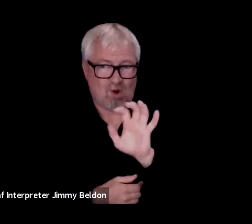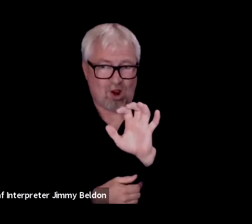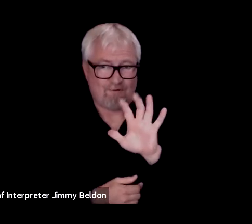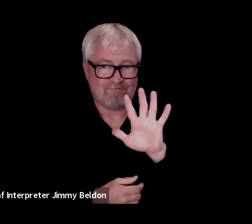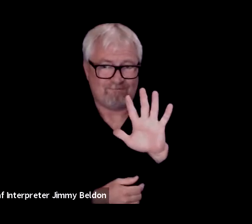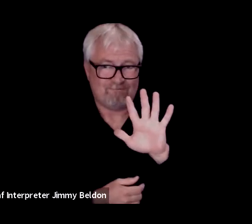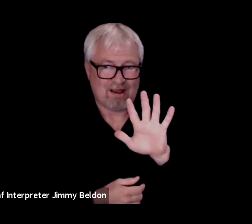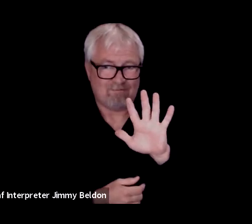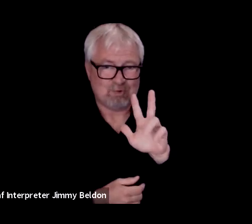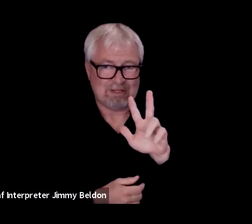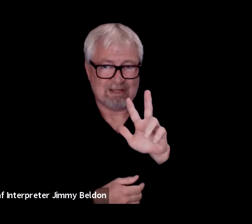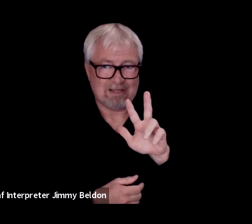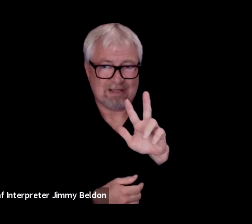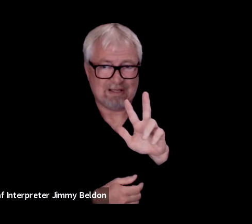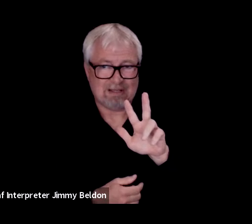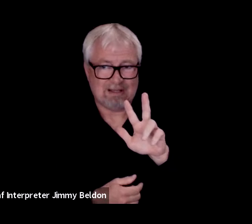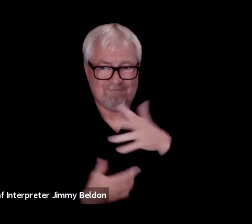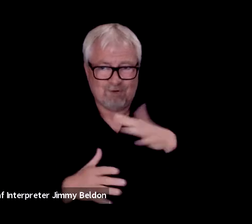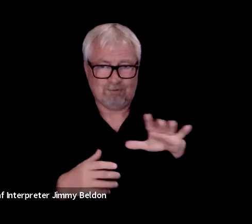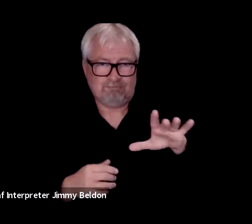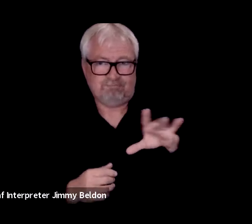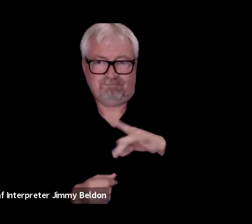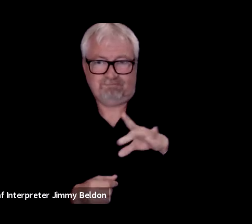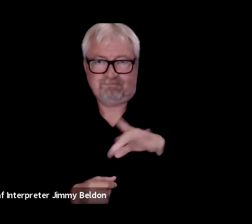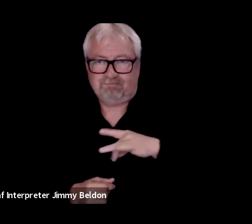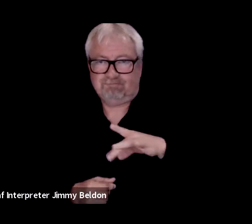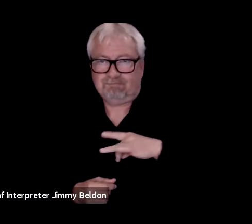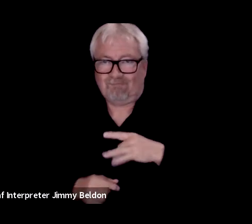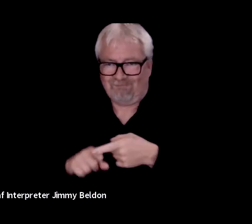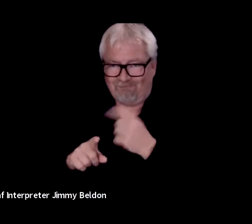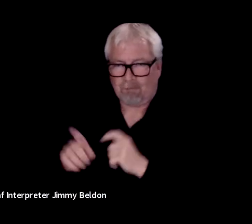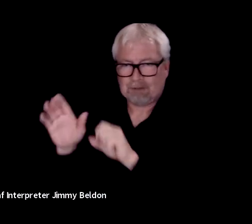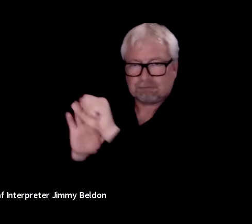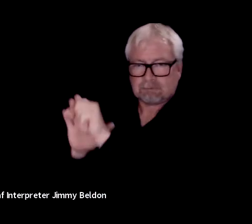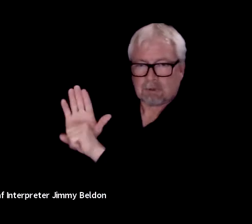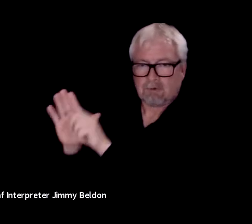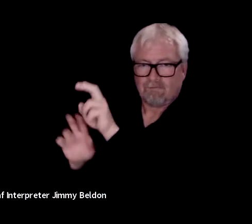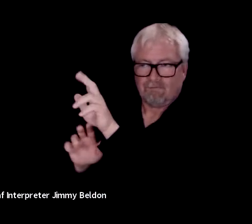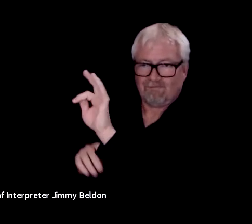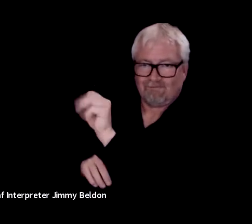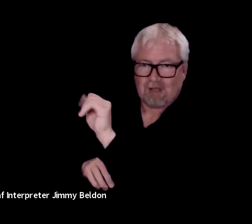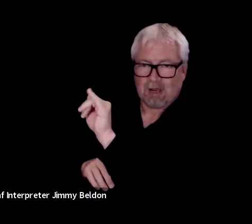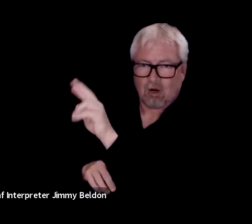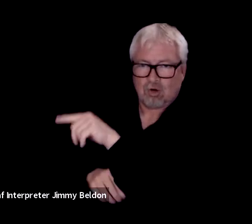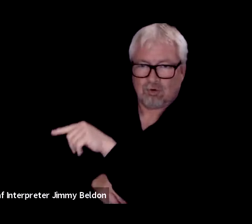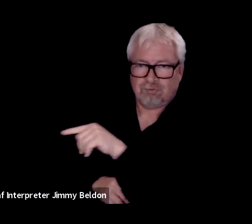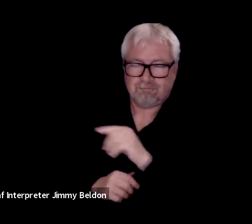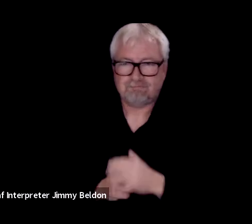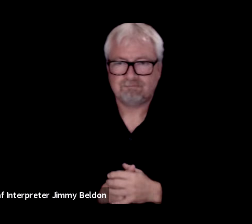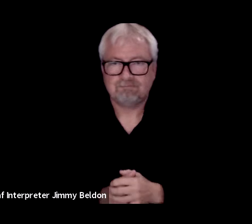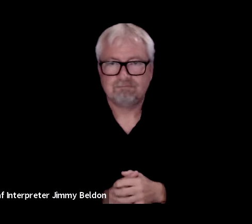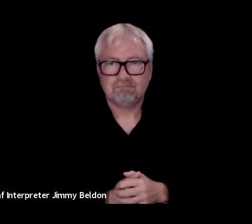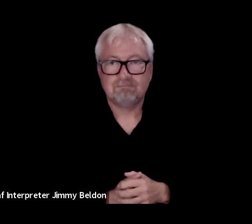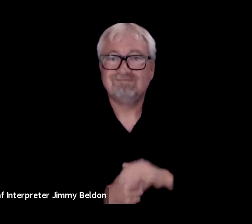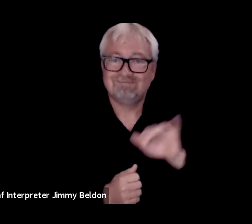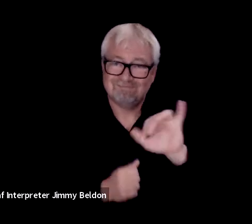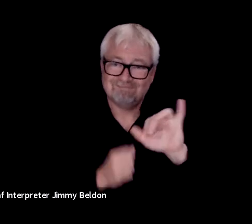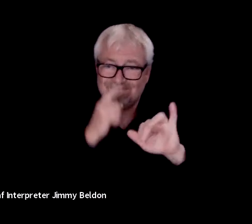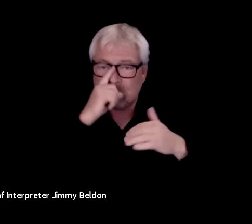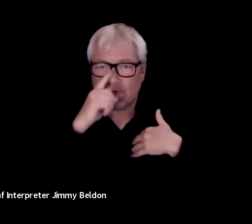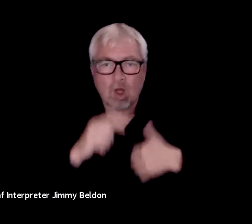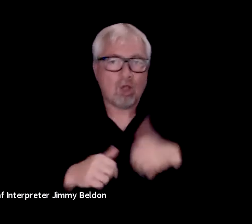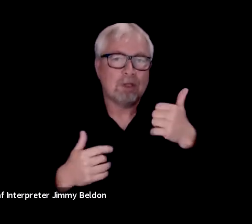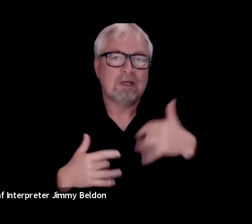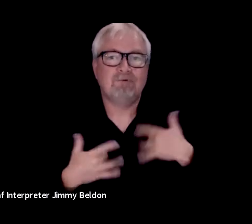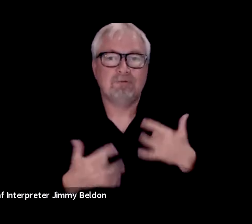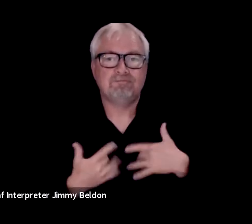fair. We're also tracking cases from other events such as the Sturgis Rally that was held in August. And as I think